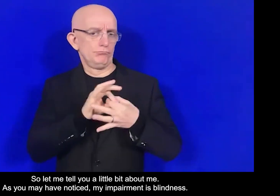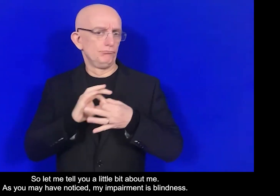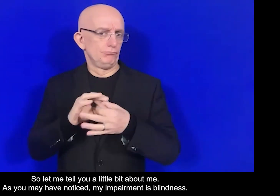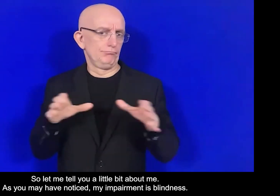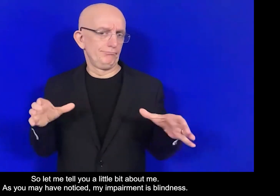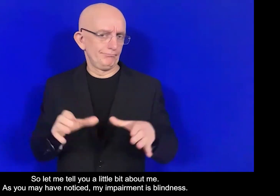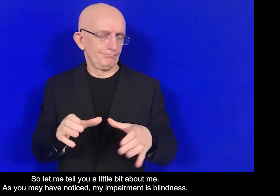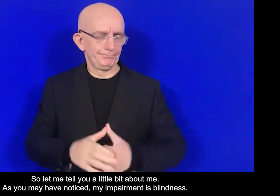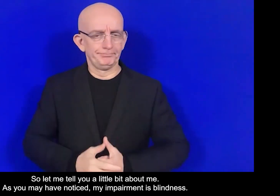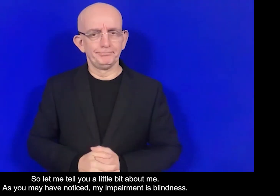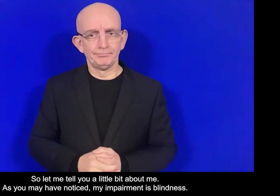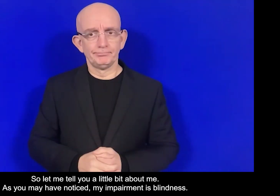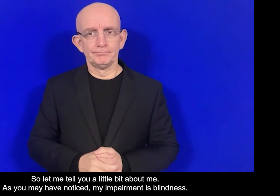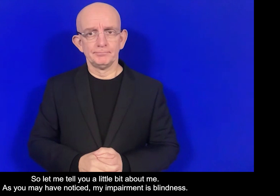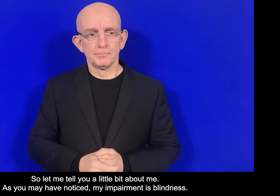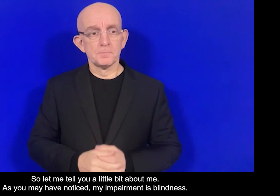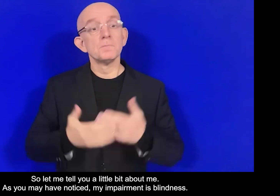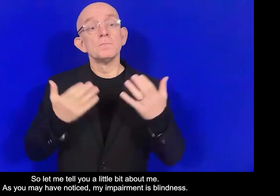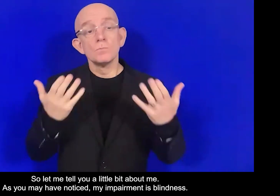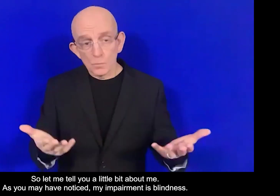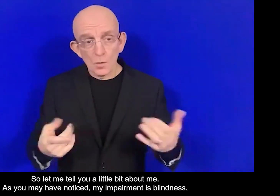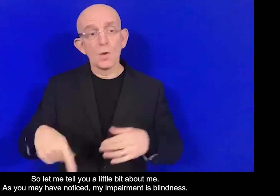So let me tell you a little bit about me.